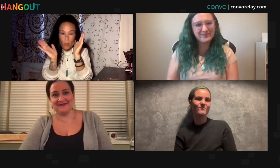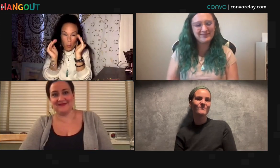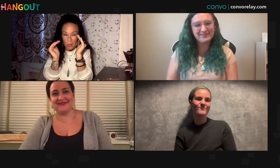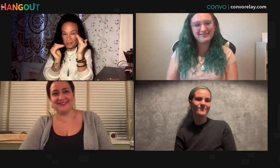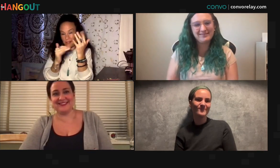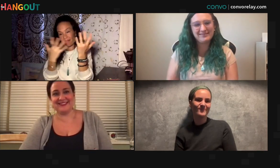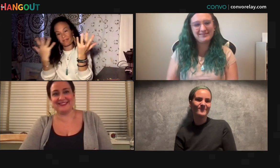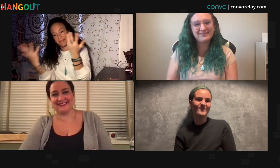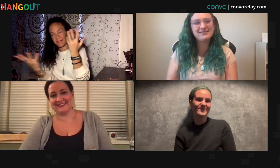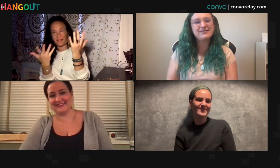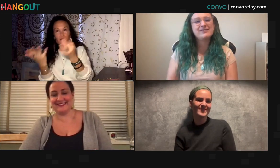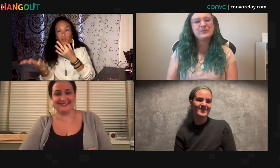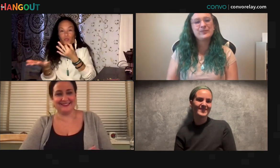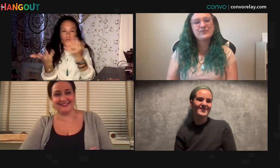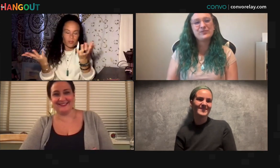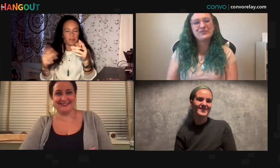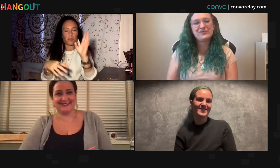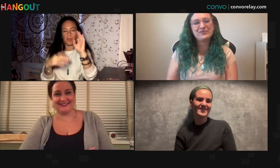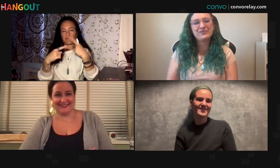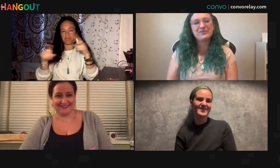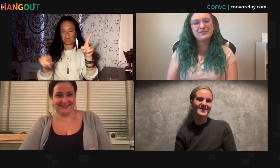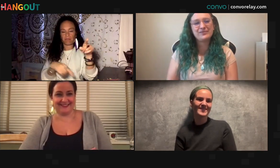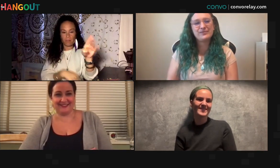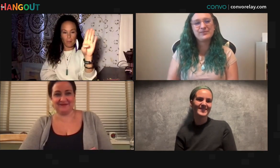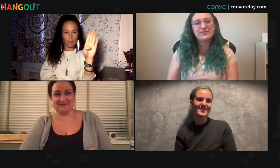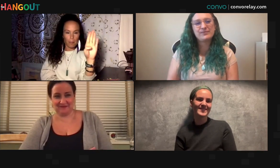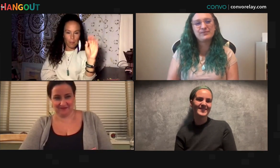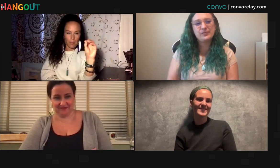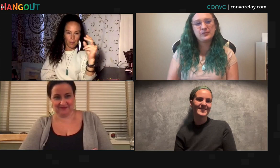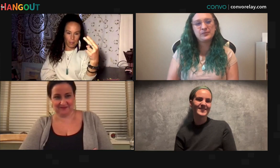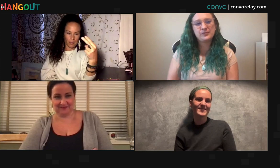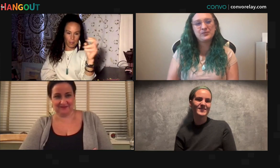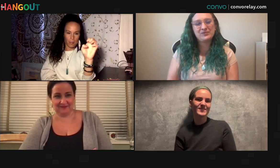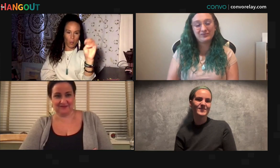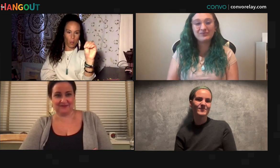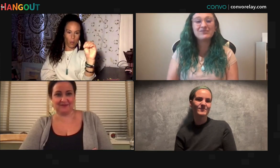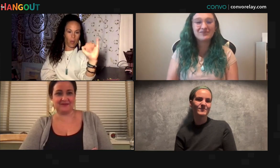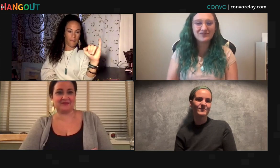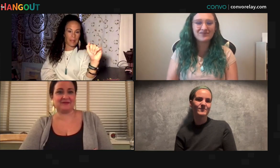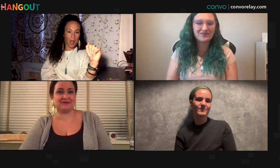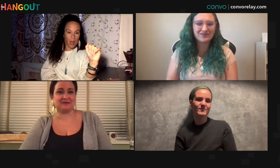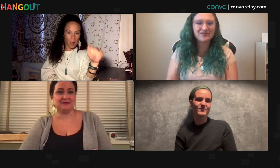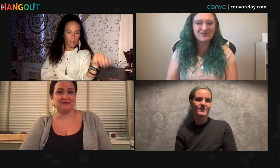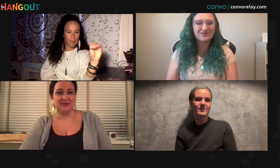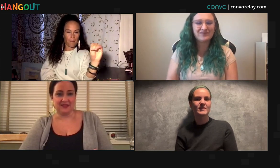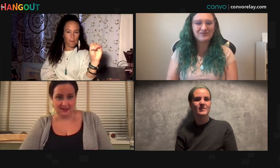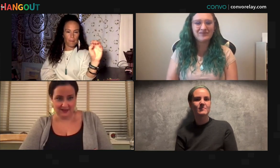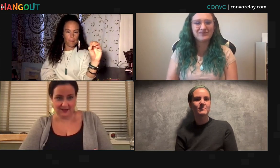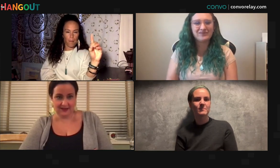have a website that Exciting. is in the works. And so hopefully that will be out soon, but it's